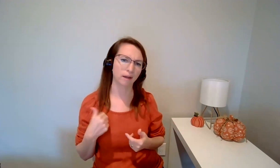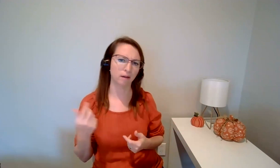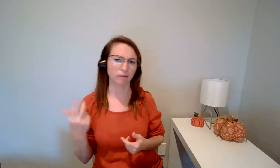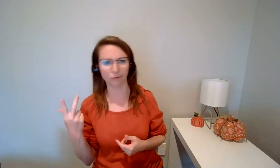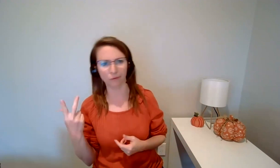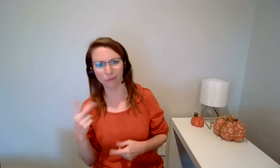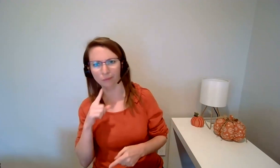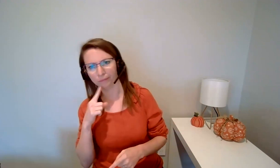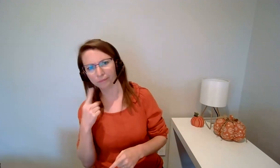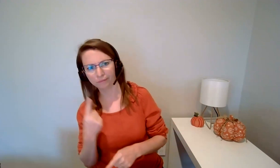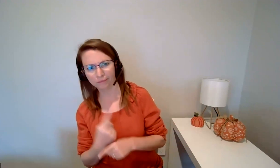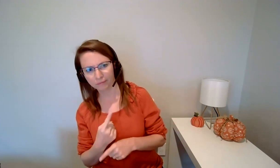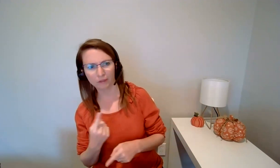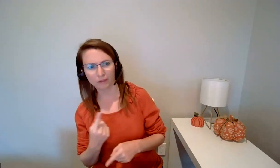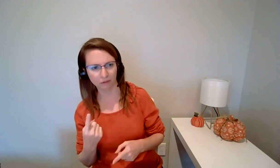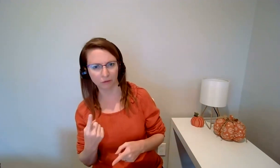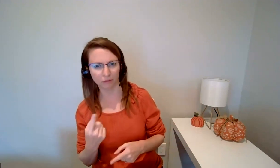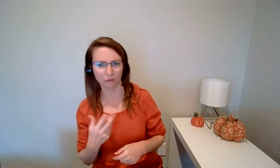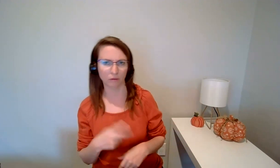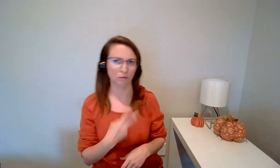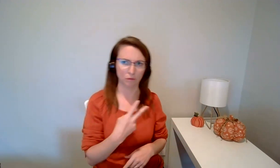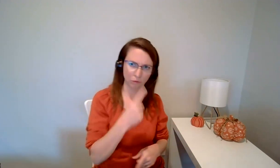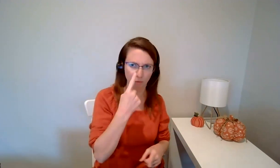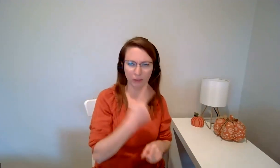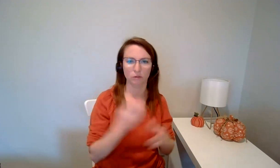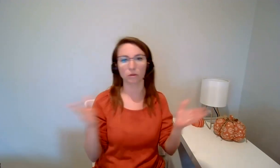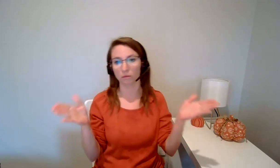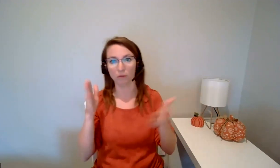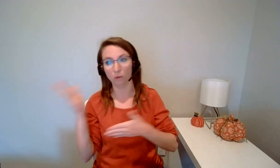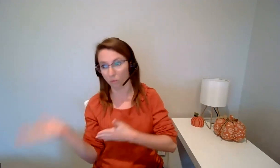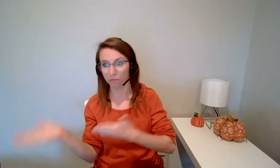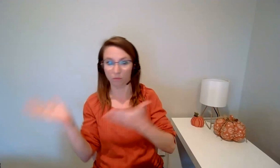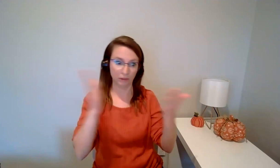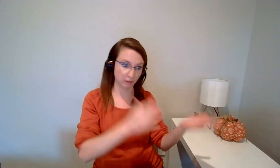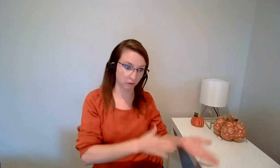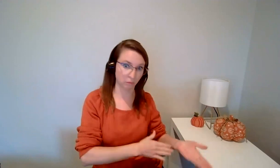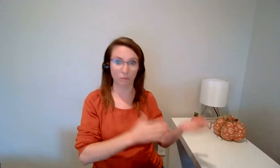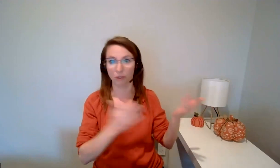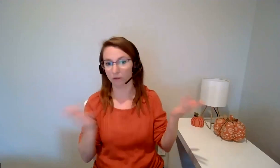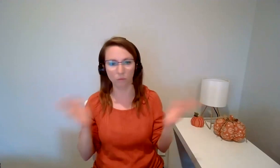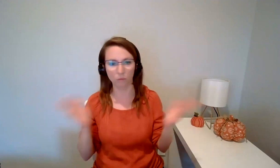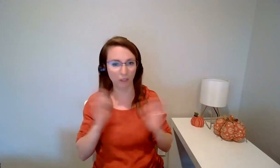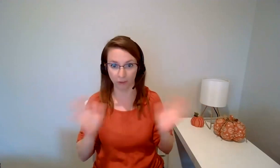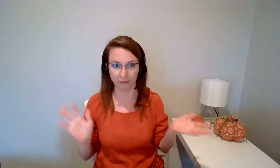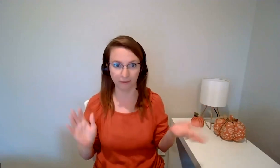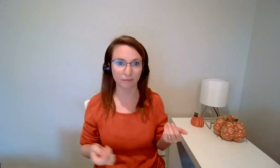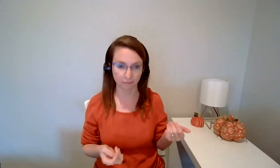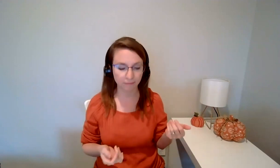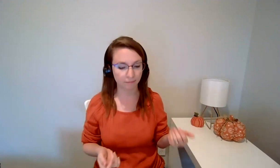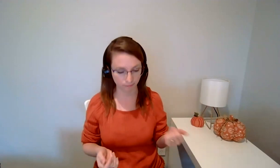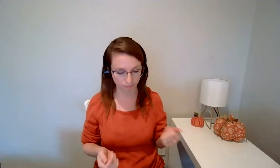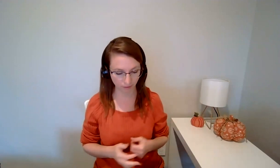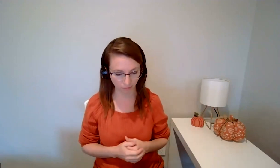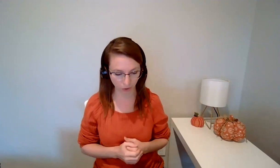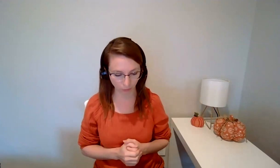have 2 sisters or 2 brothers or, 1 sister, 1 brother, whatever it is. Very good